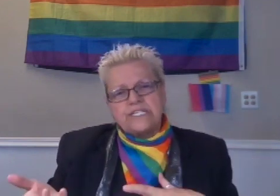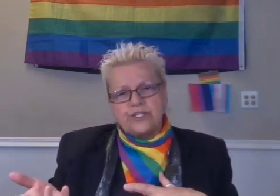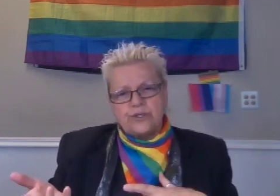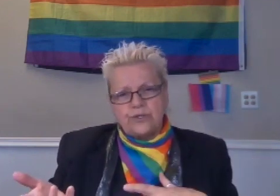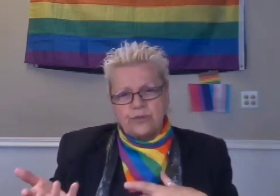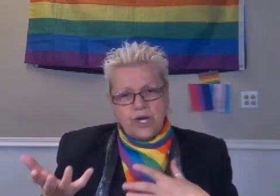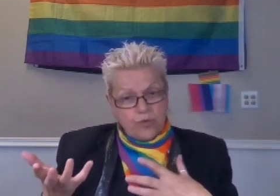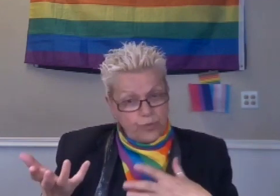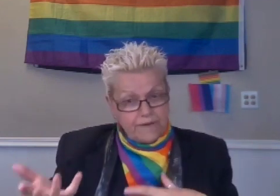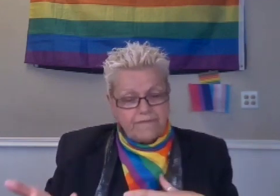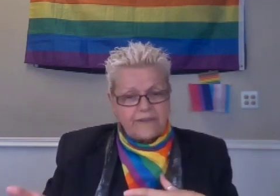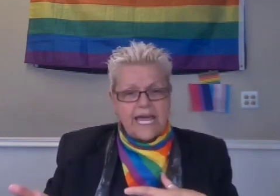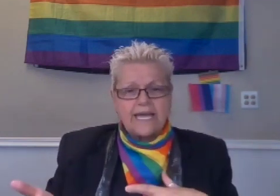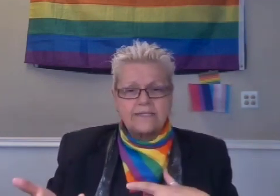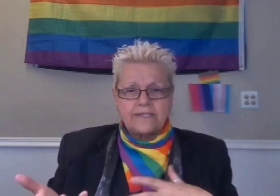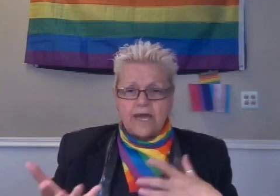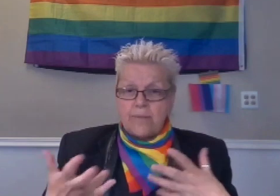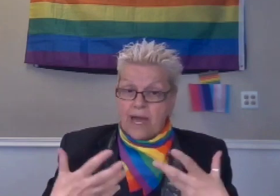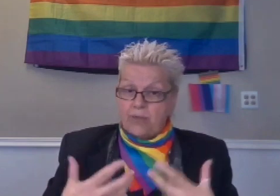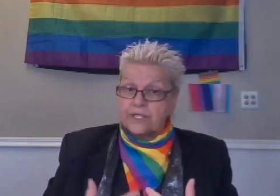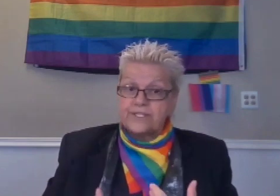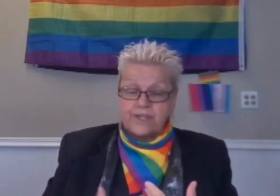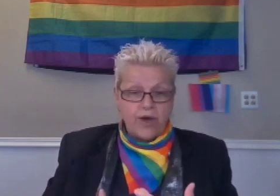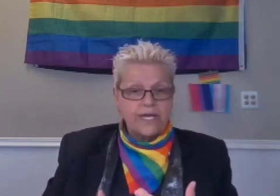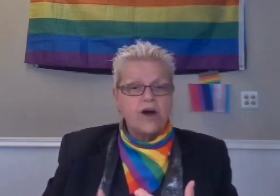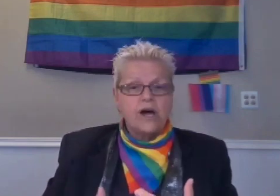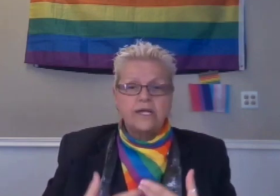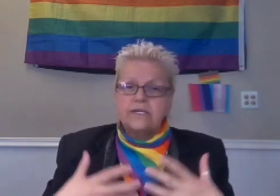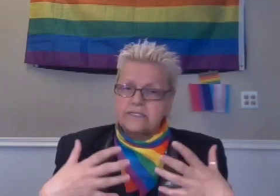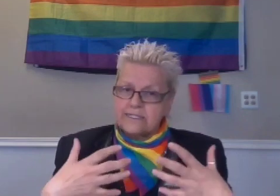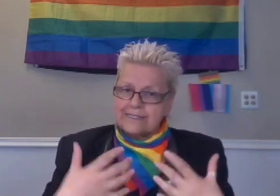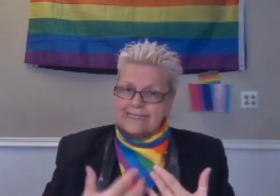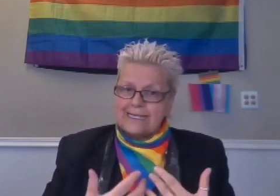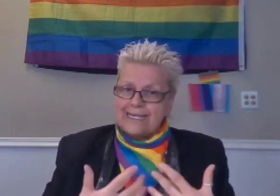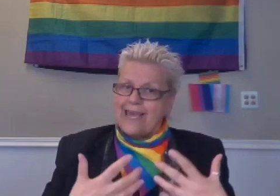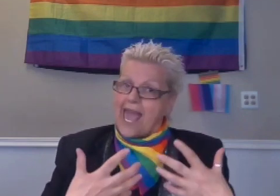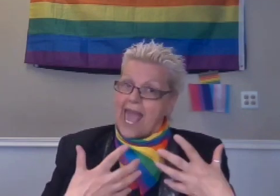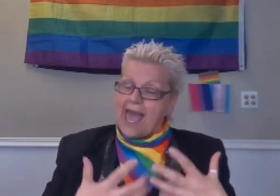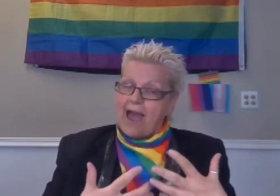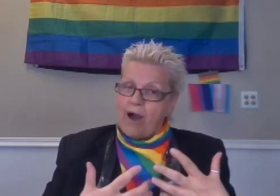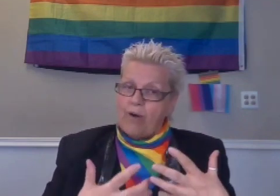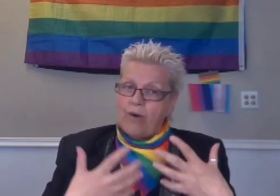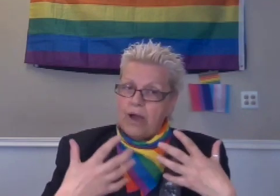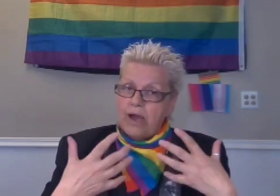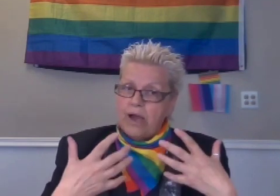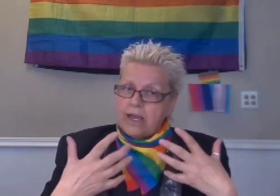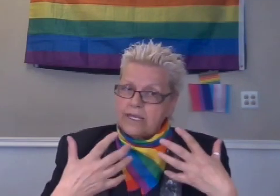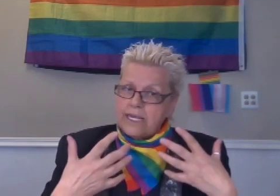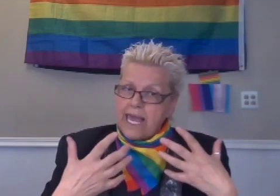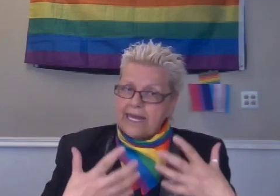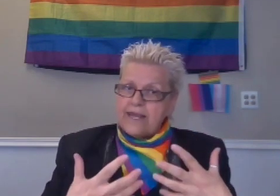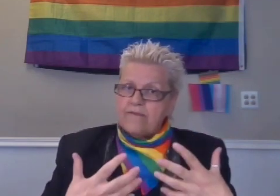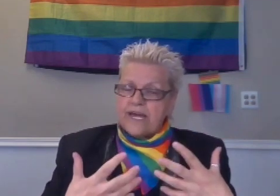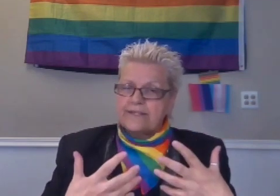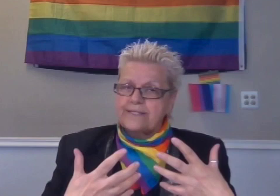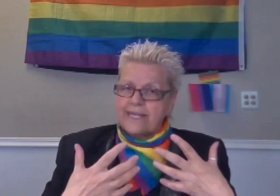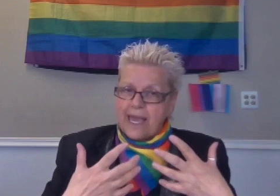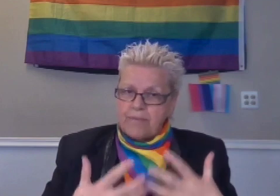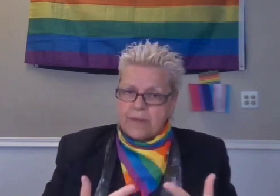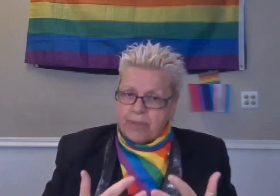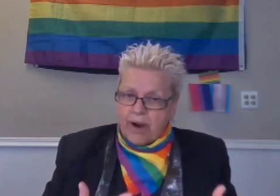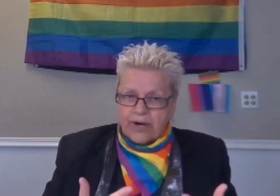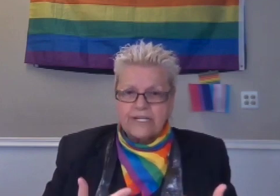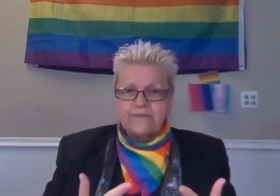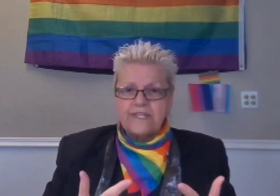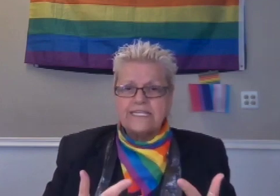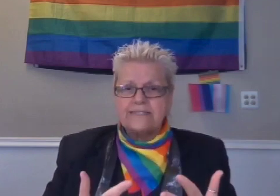time to reflect about what's going on, to see how any of us